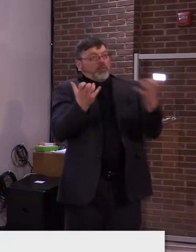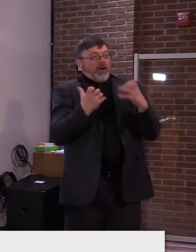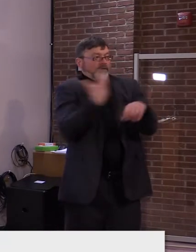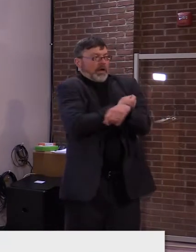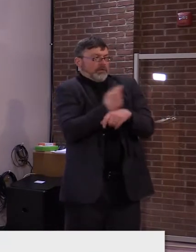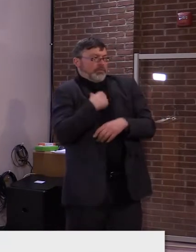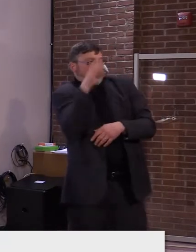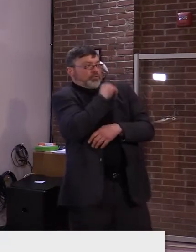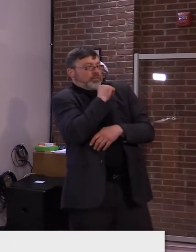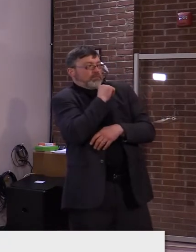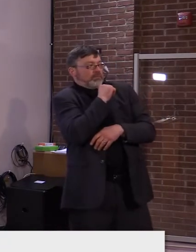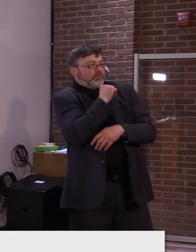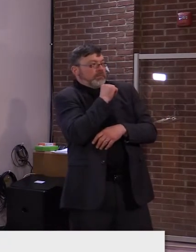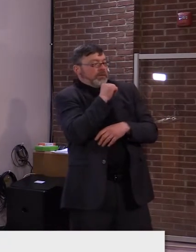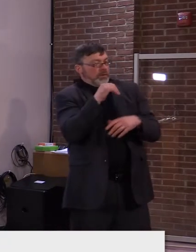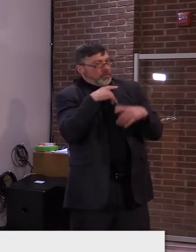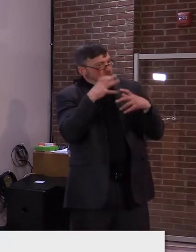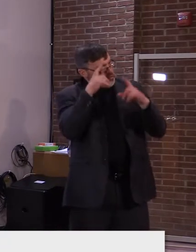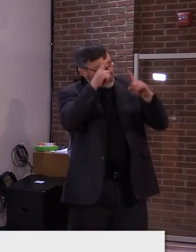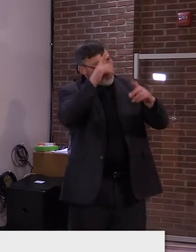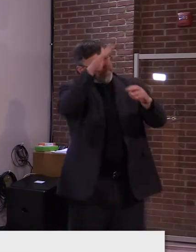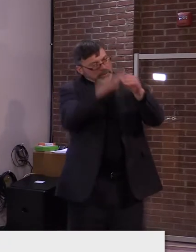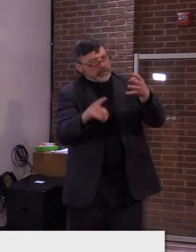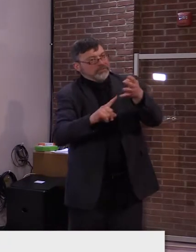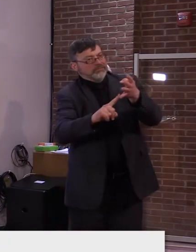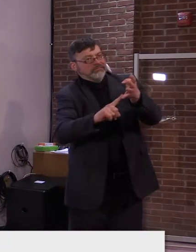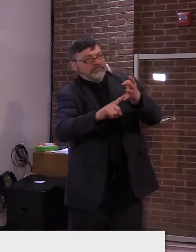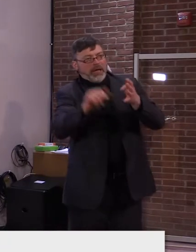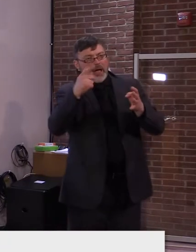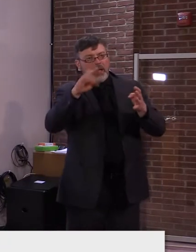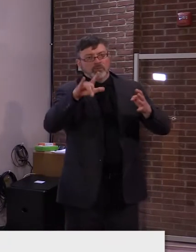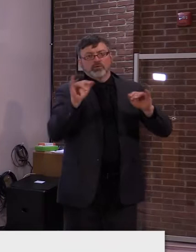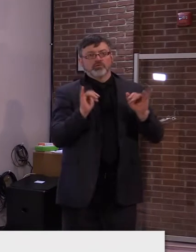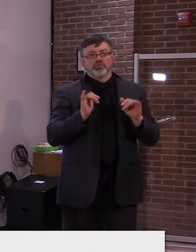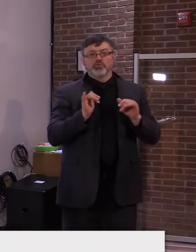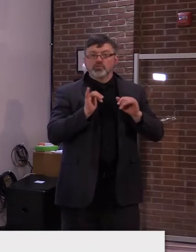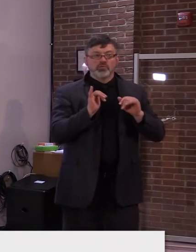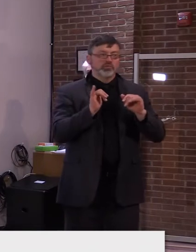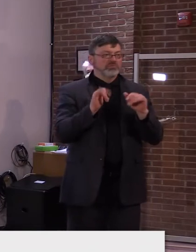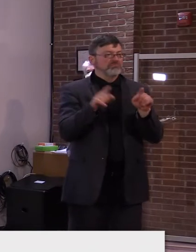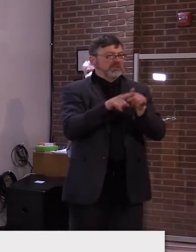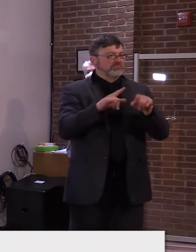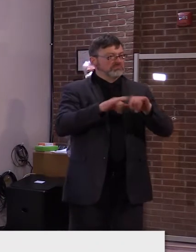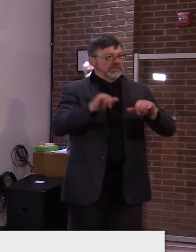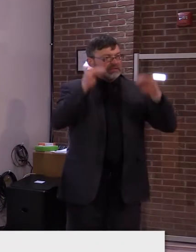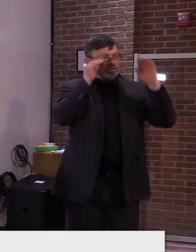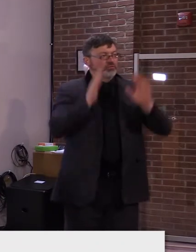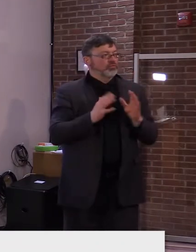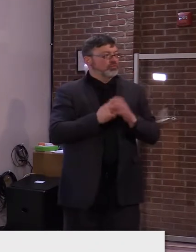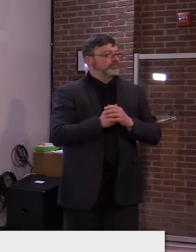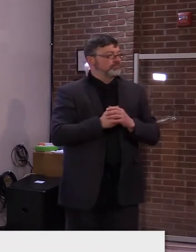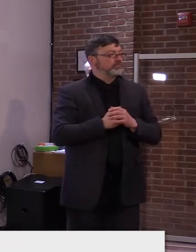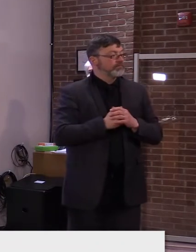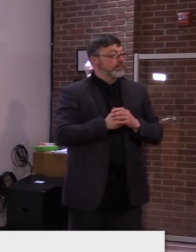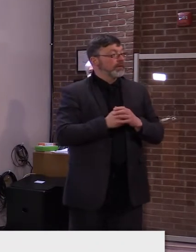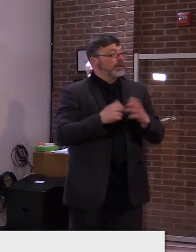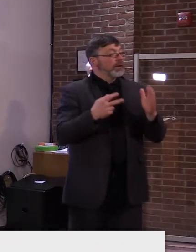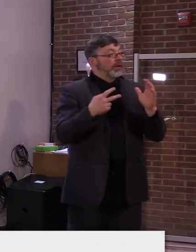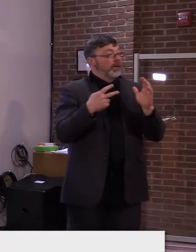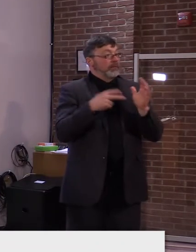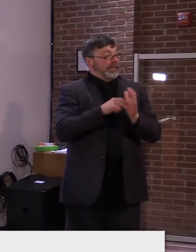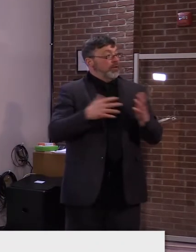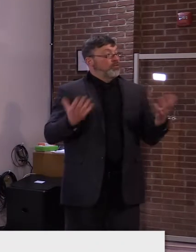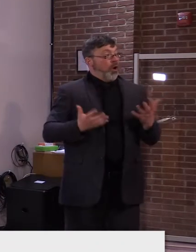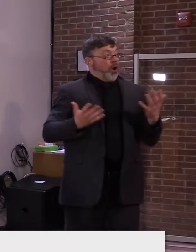this all mean? Well, it means that if we continue to see steady increasing supply of vaccine, we feel